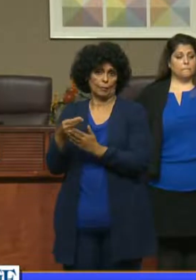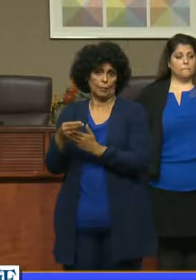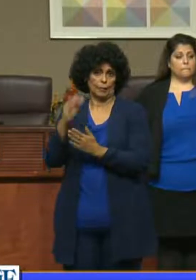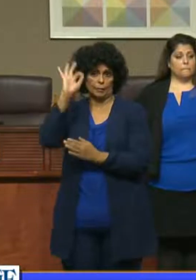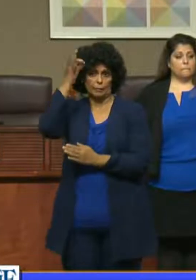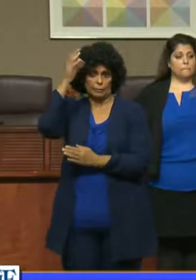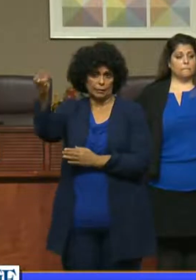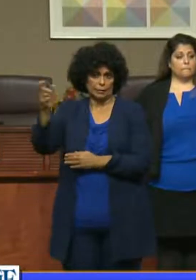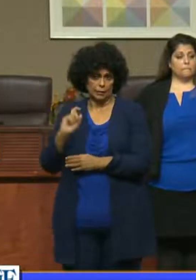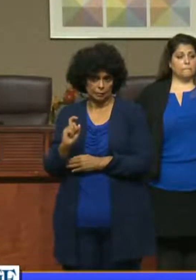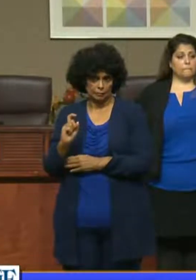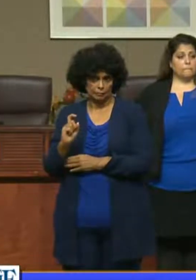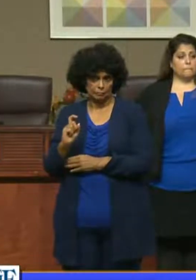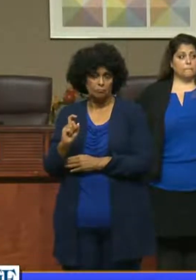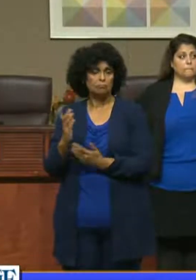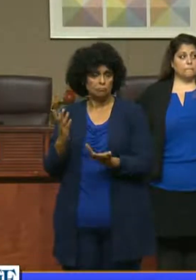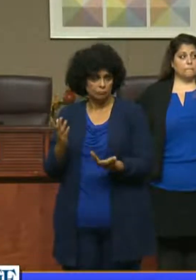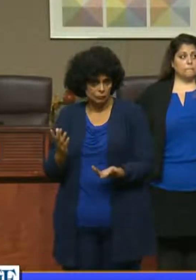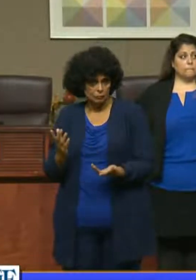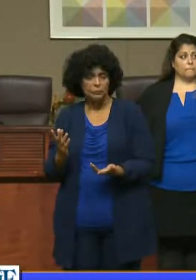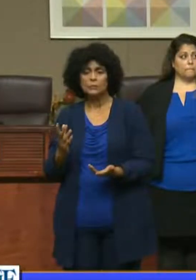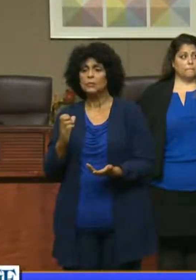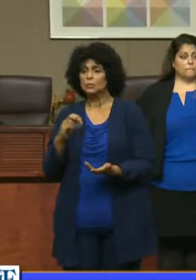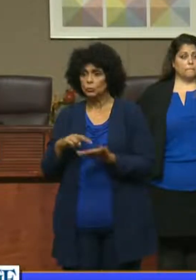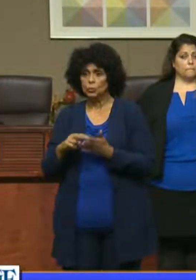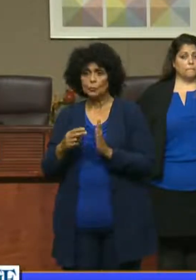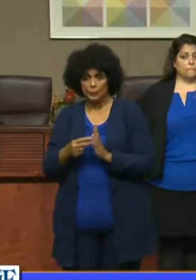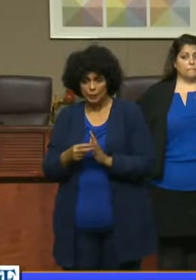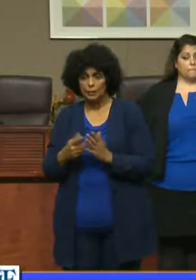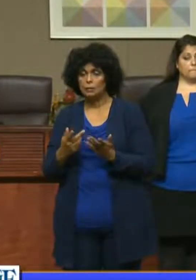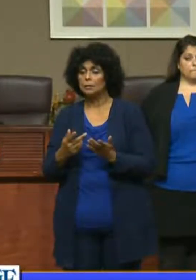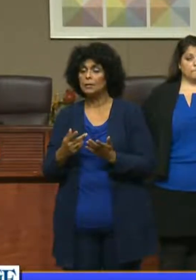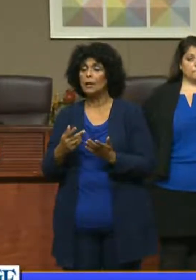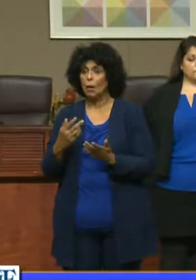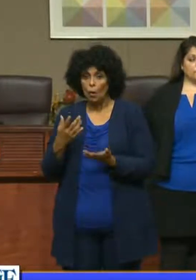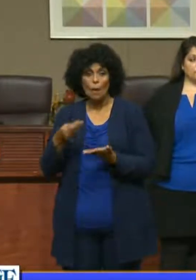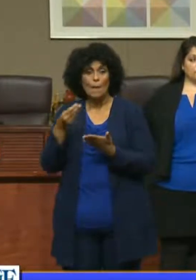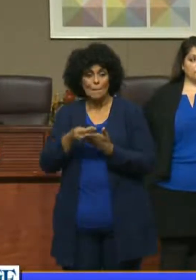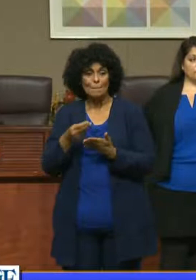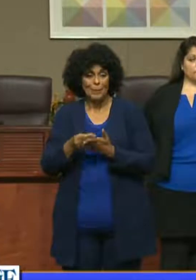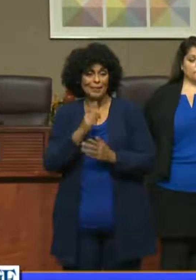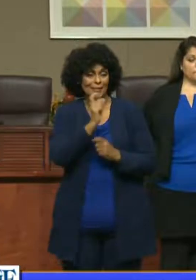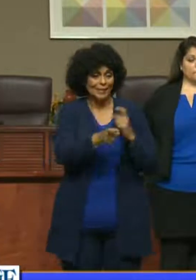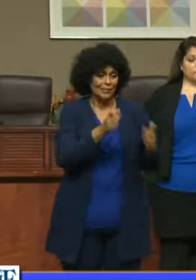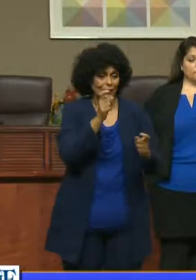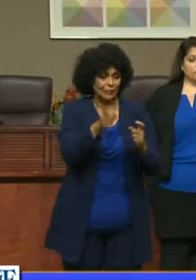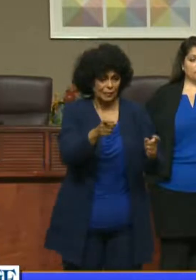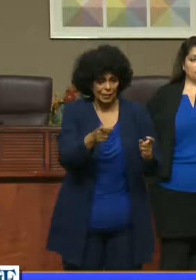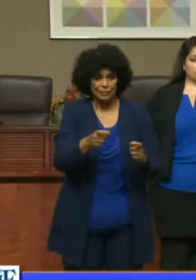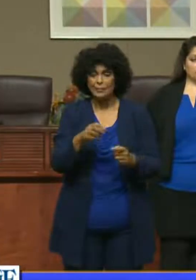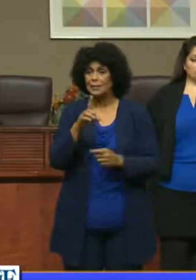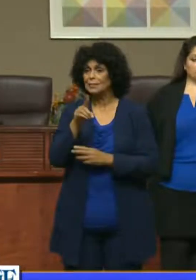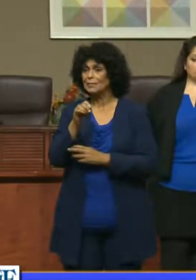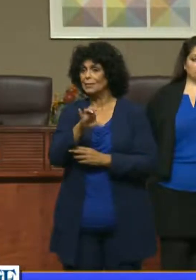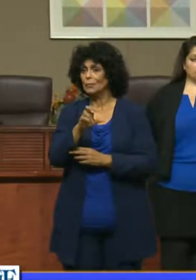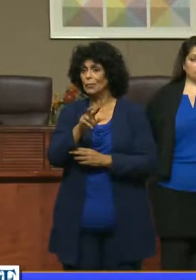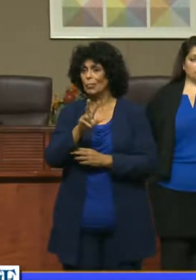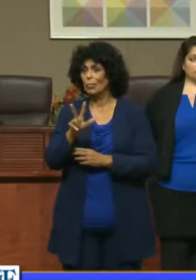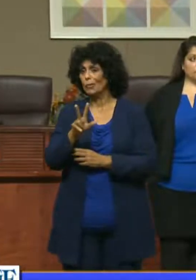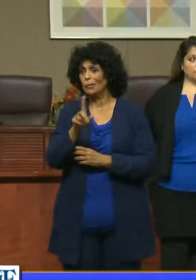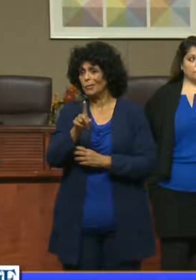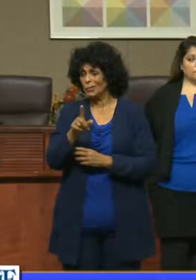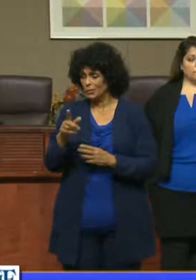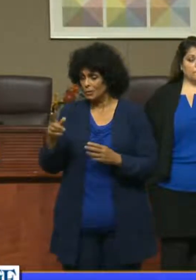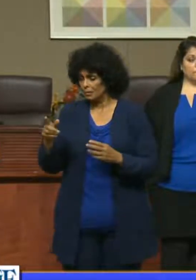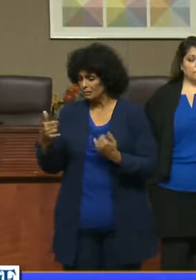Act. And so we don't want to leave any money on the table. So we believe that if we expand the universe of